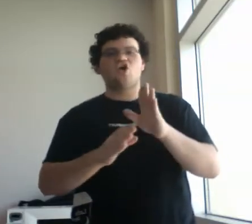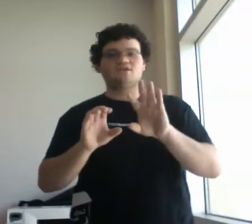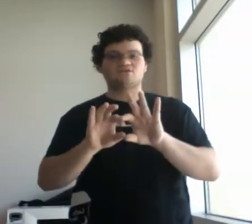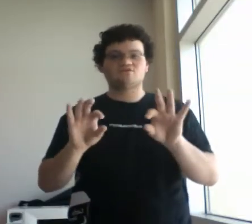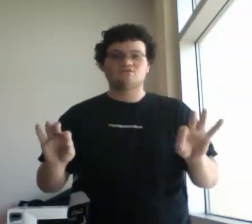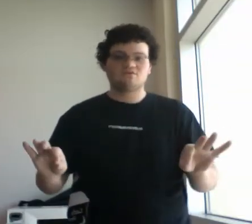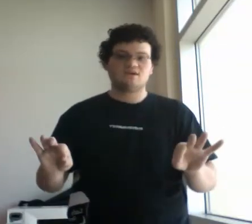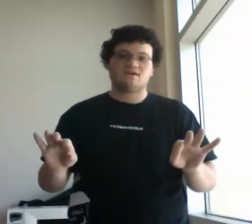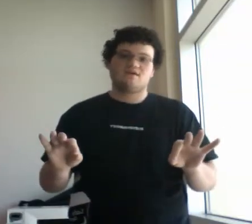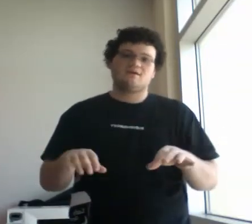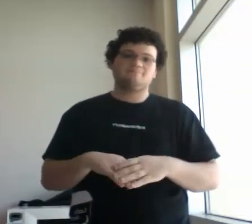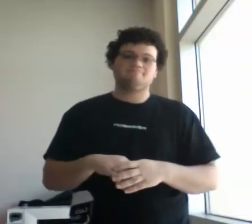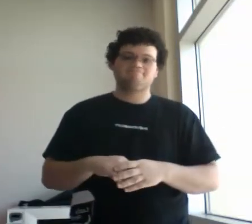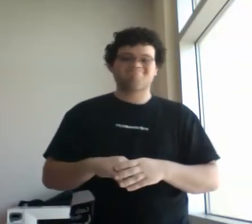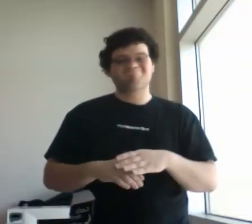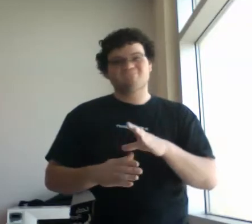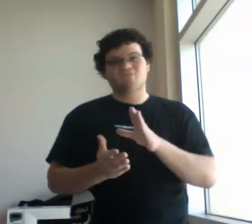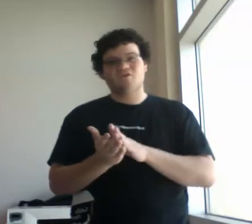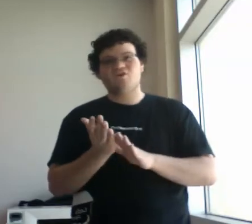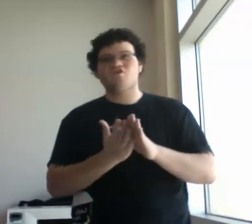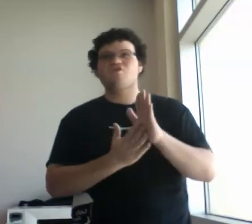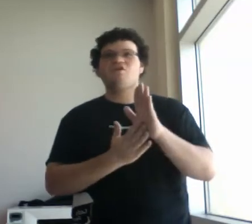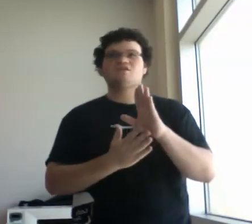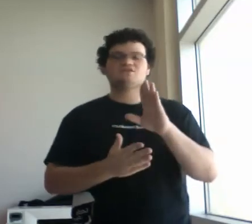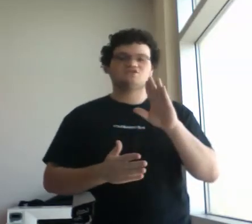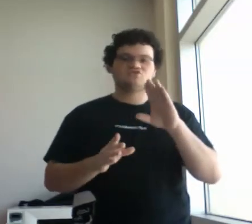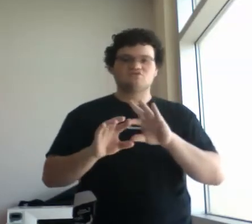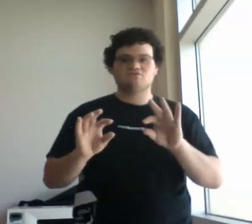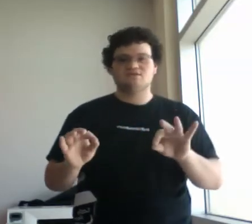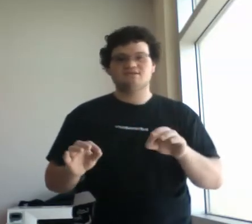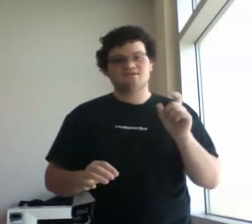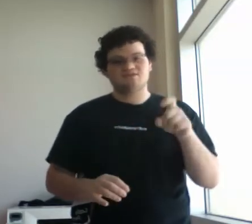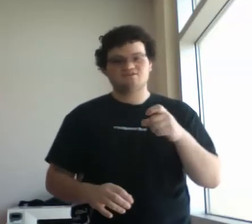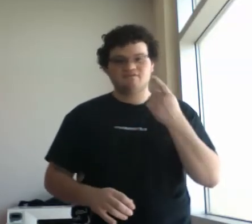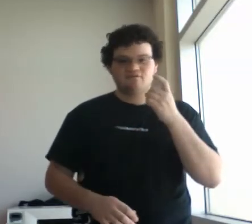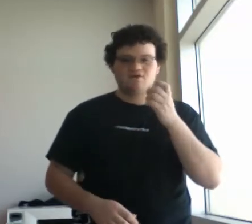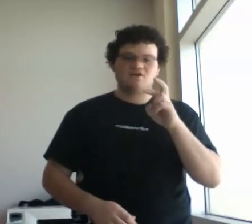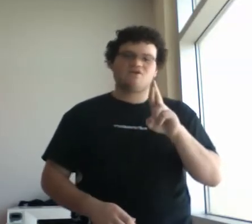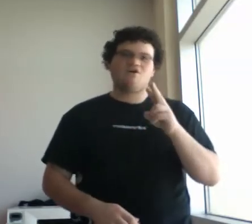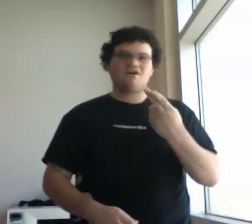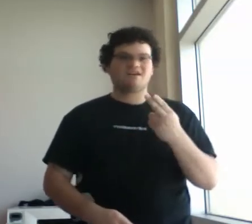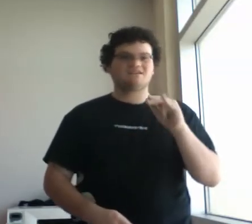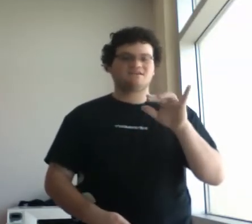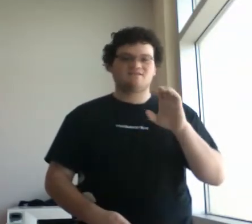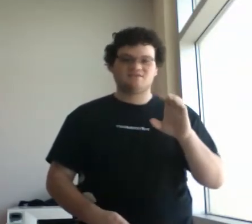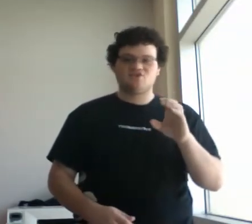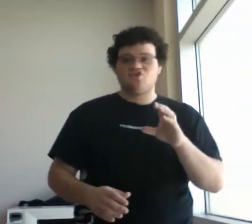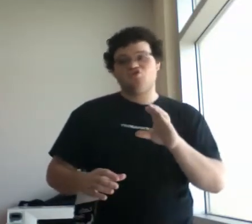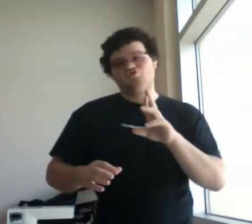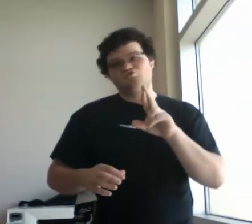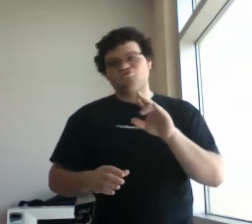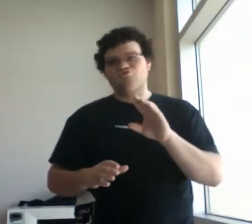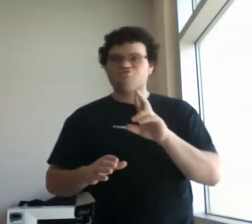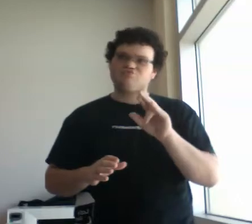certification. The college degree is necessary for your RHIT, which is your Registered Health Information Technician, which